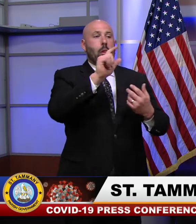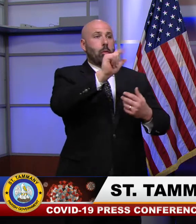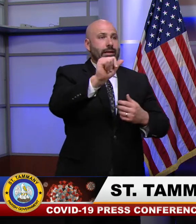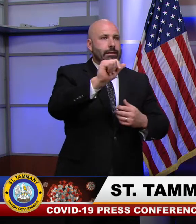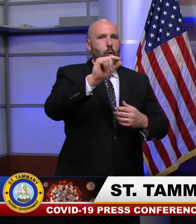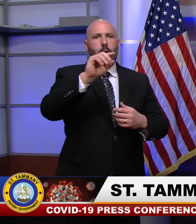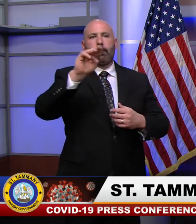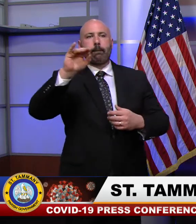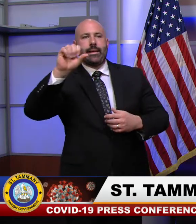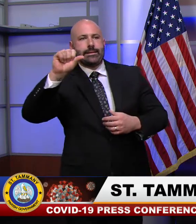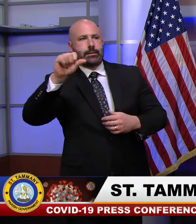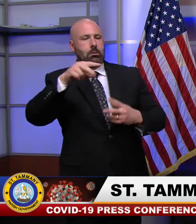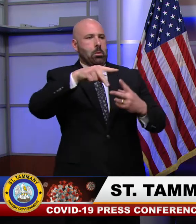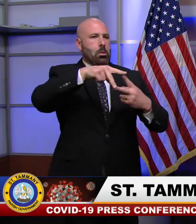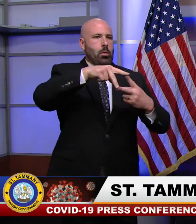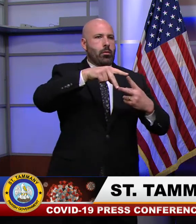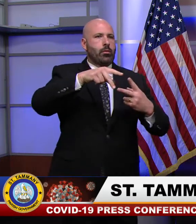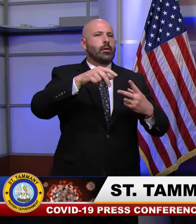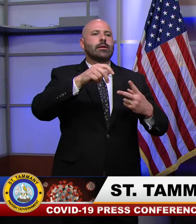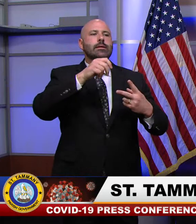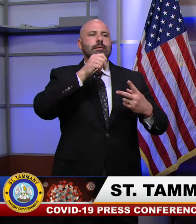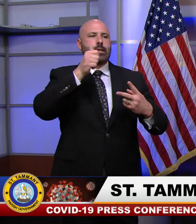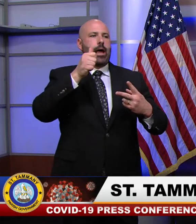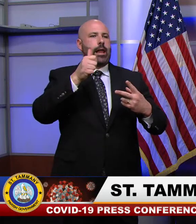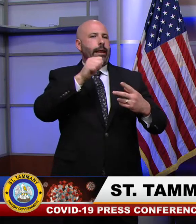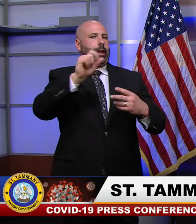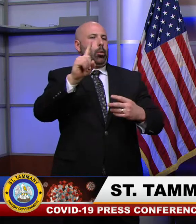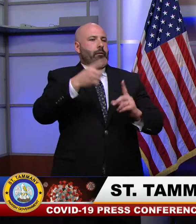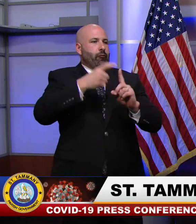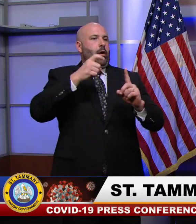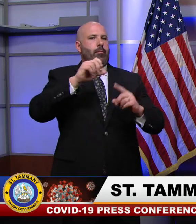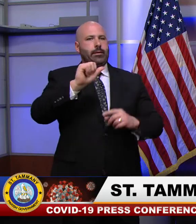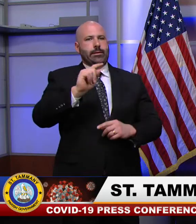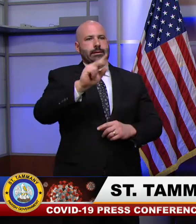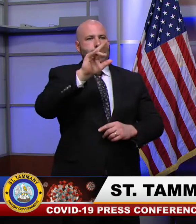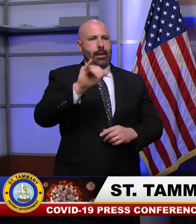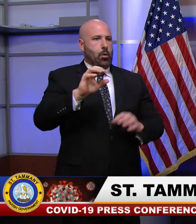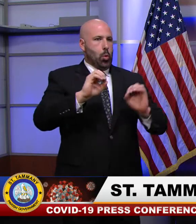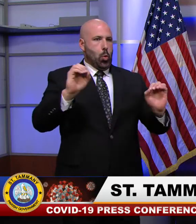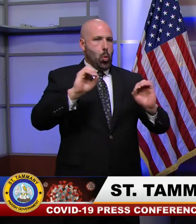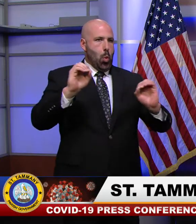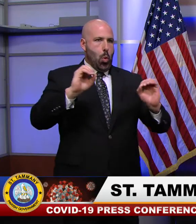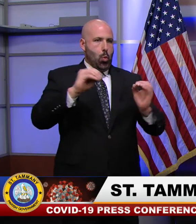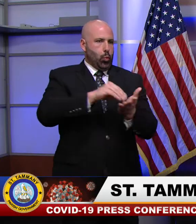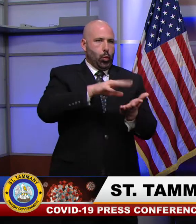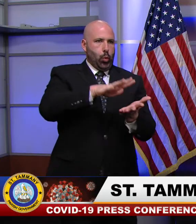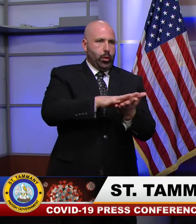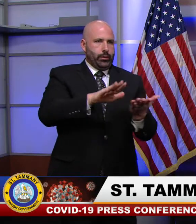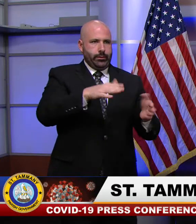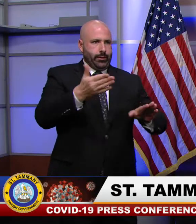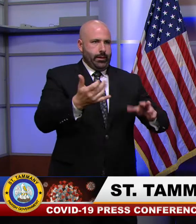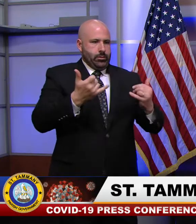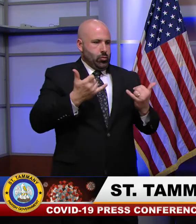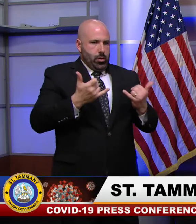Mississippi, are not attributed to deaths of St. Tammany. So we have no deaths associated with St. Tammany at this